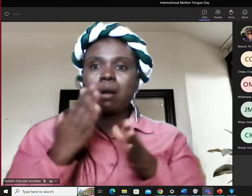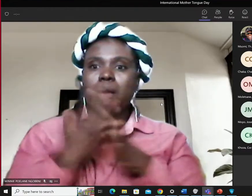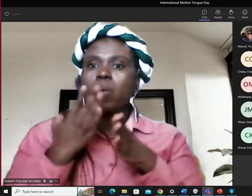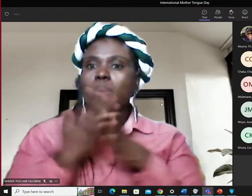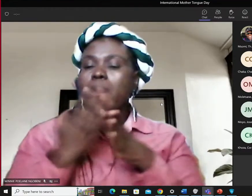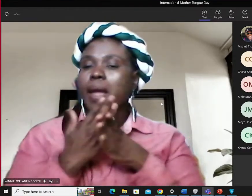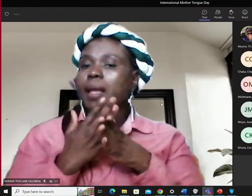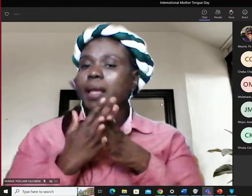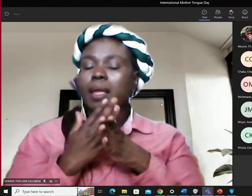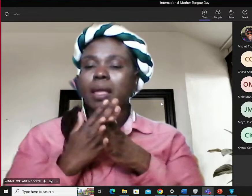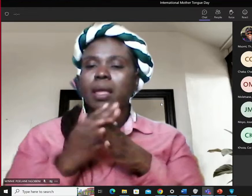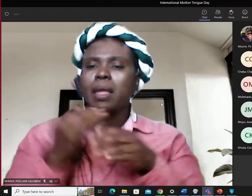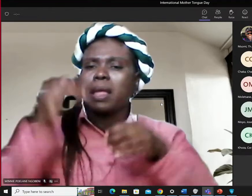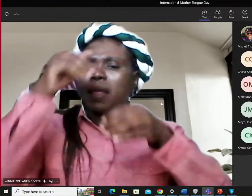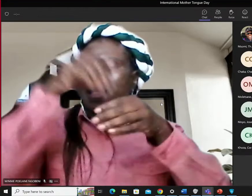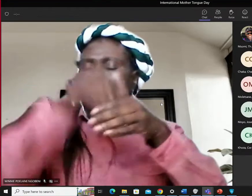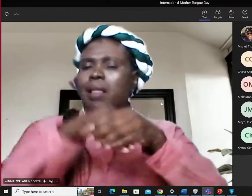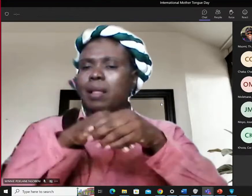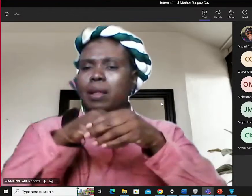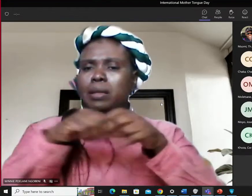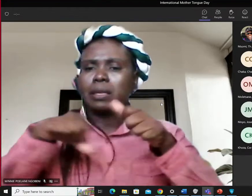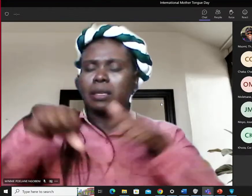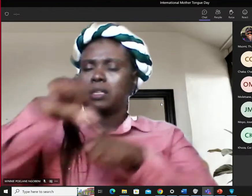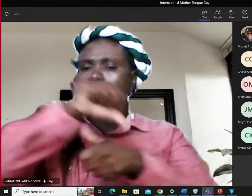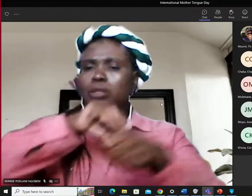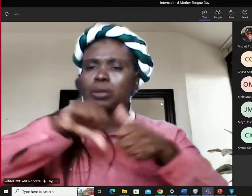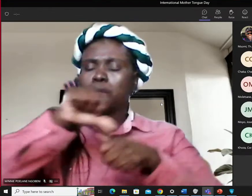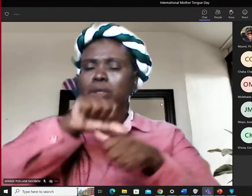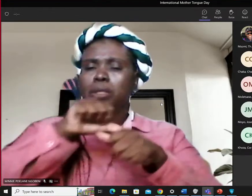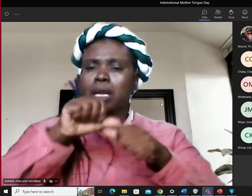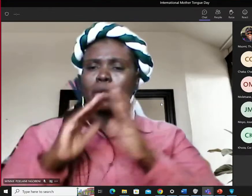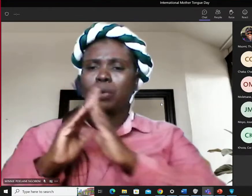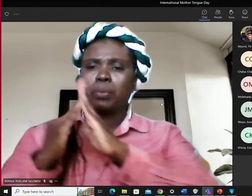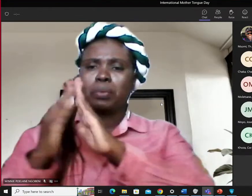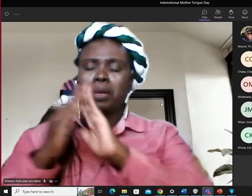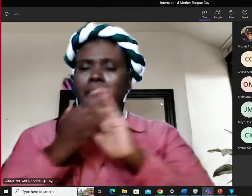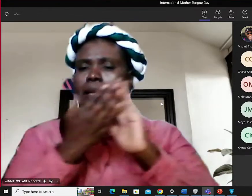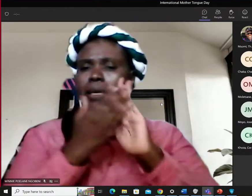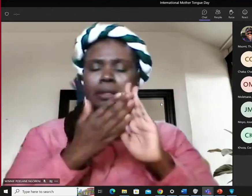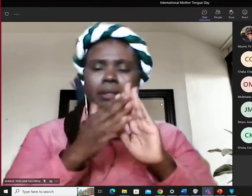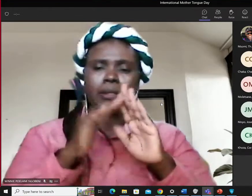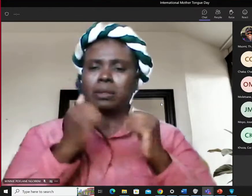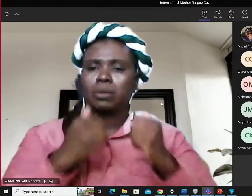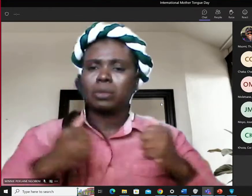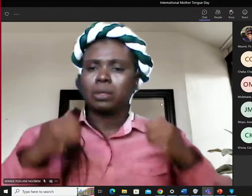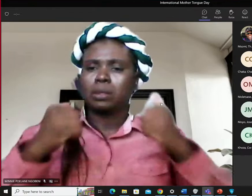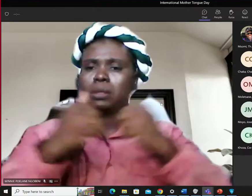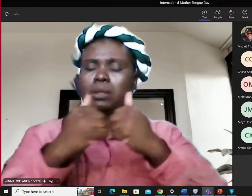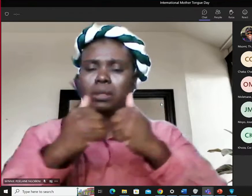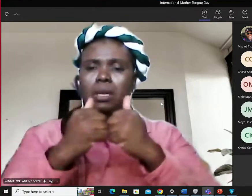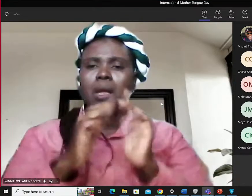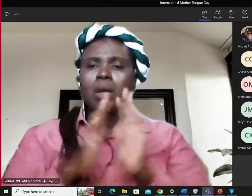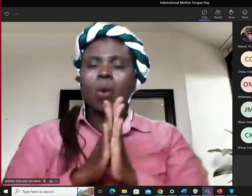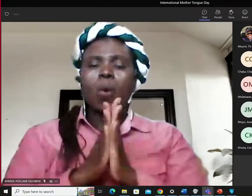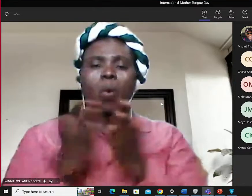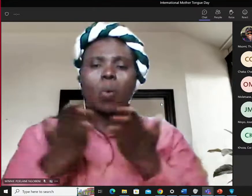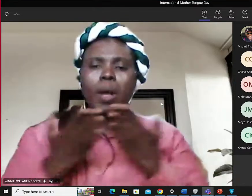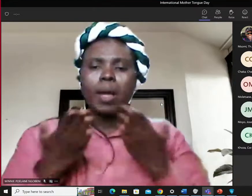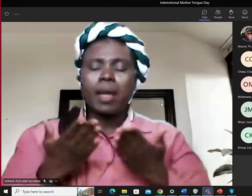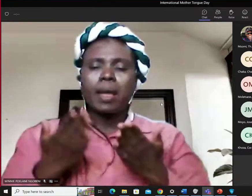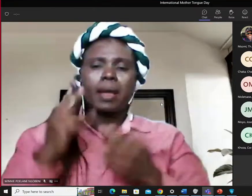included in the social situation. When they have parties, the deaf